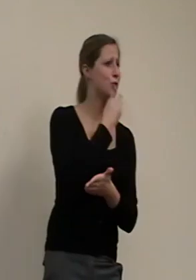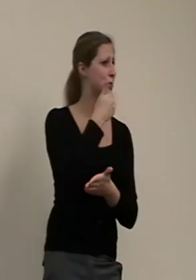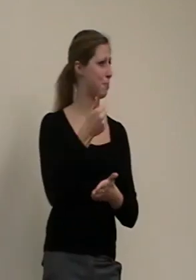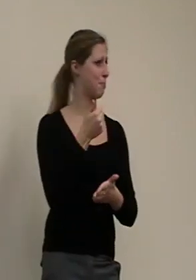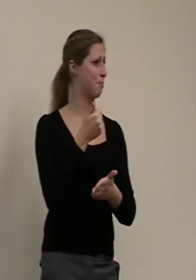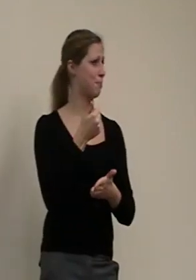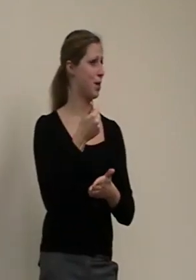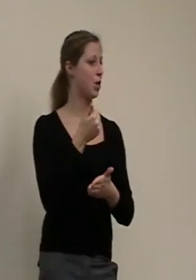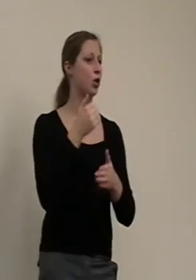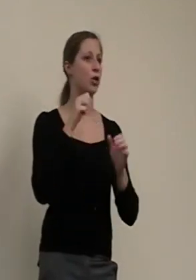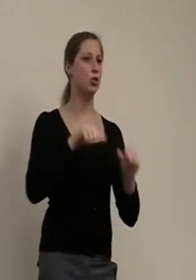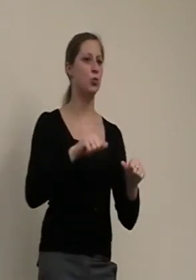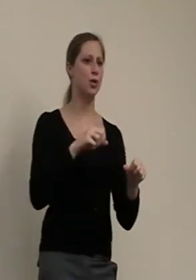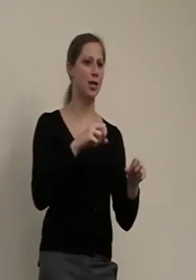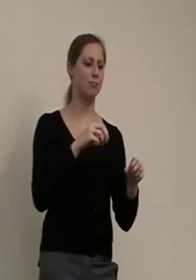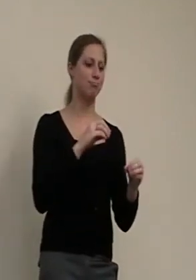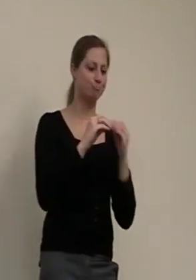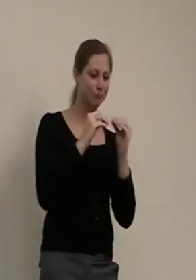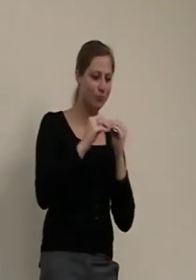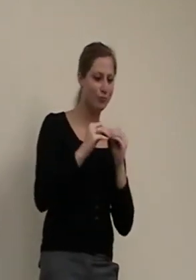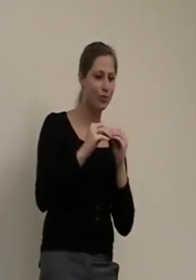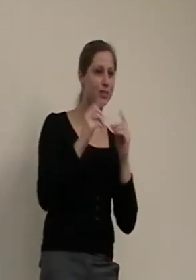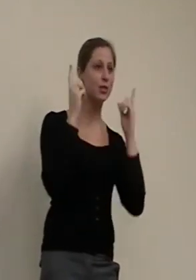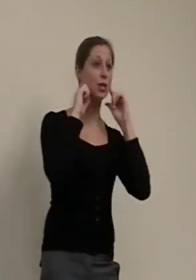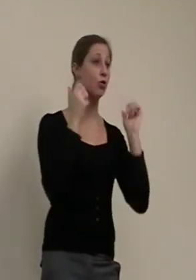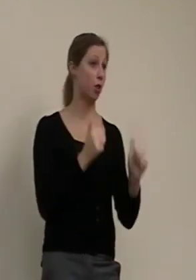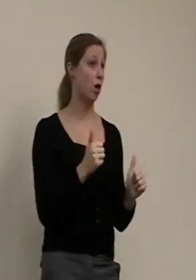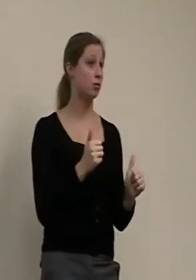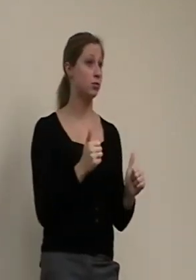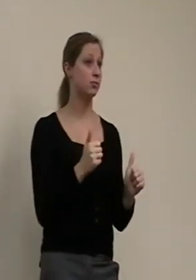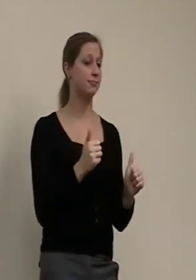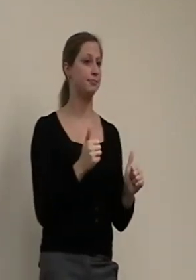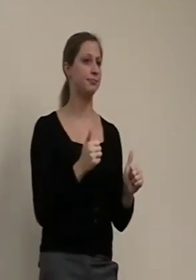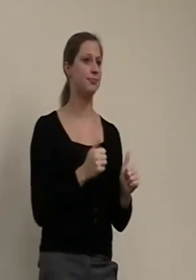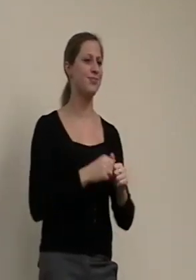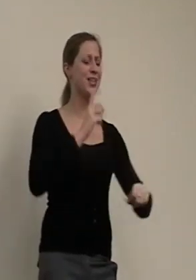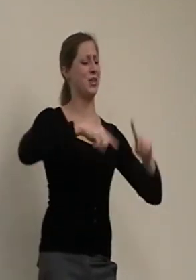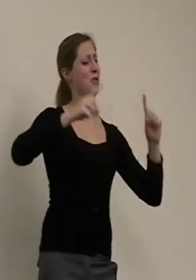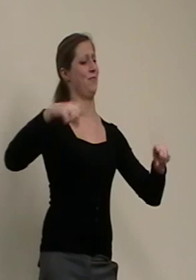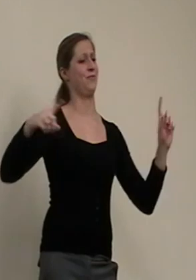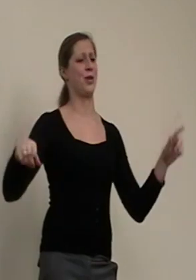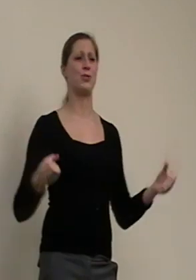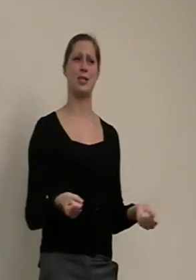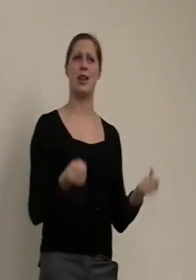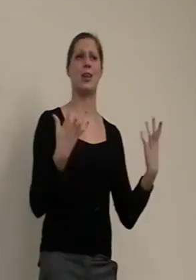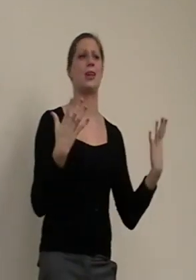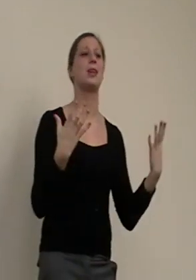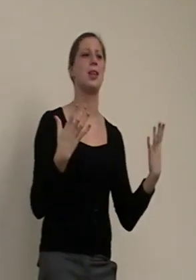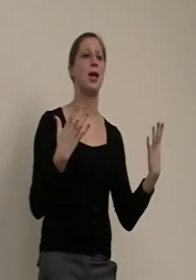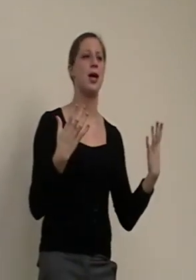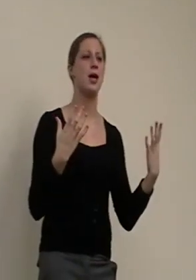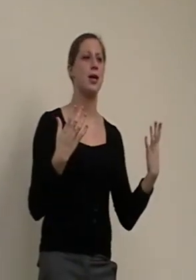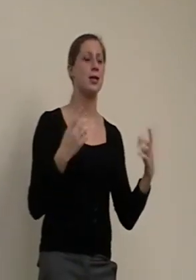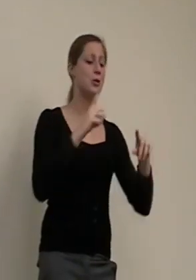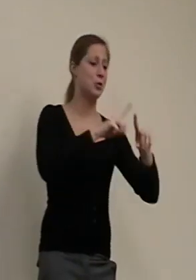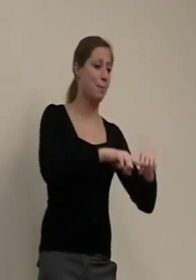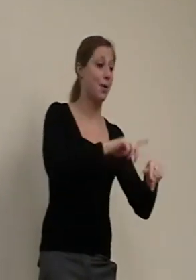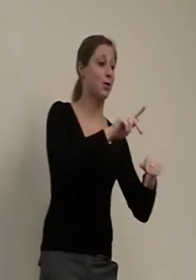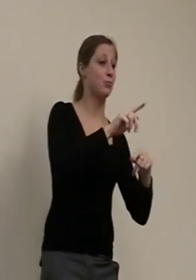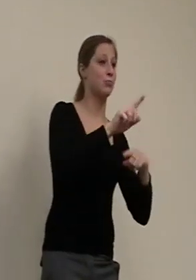correct the conductive hearing loss. So it varies quite a bit depending on when people come to see us. We have people that have